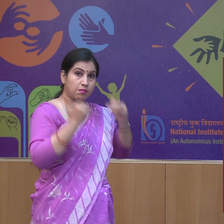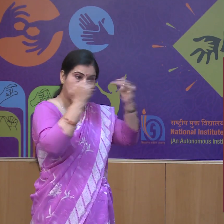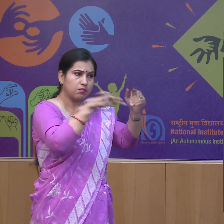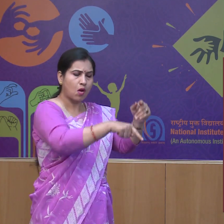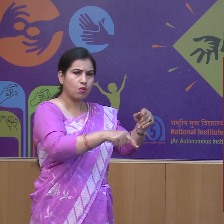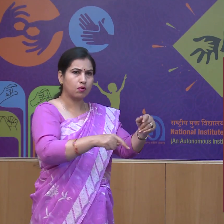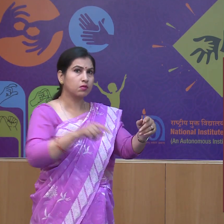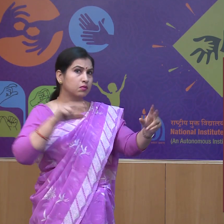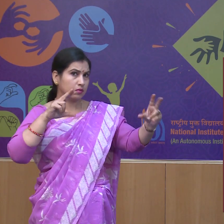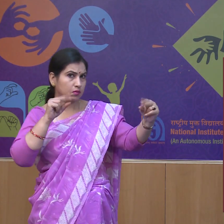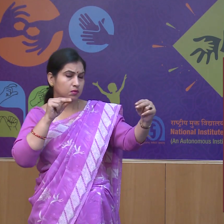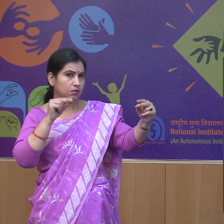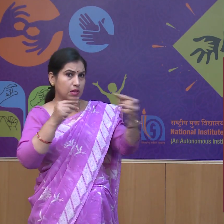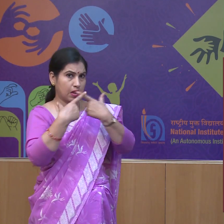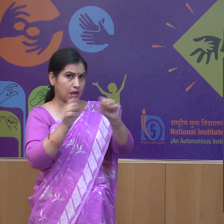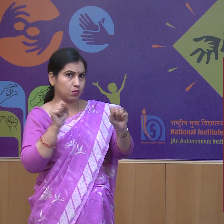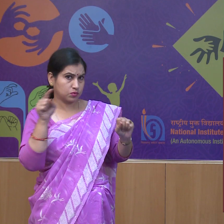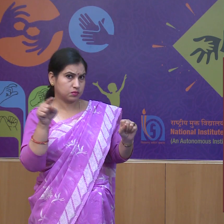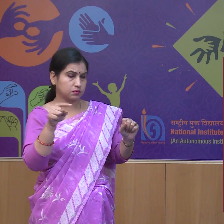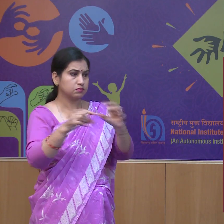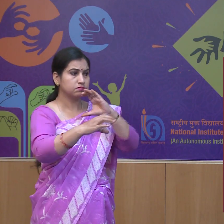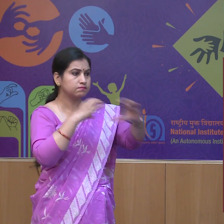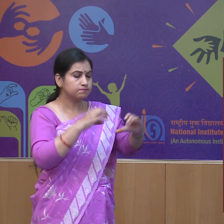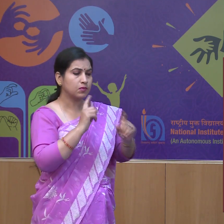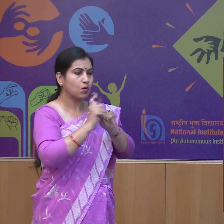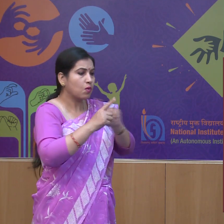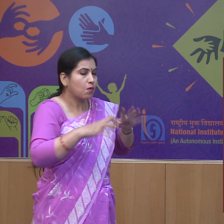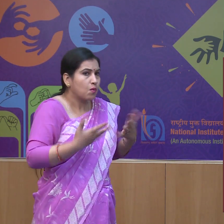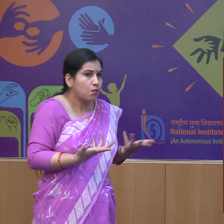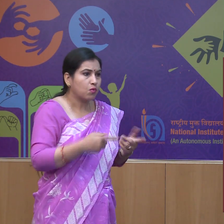could understand the commands of the English